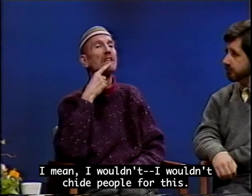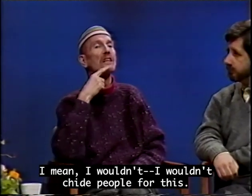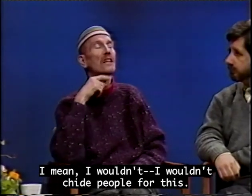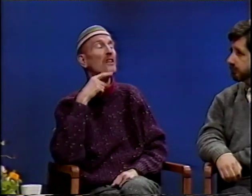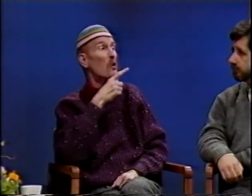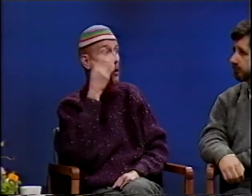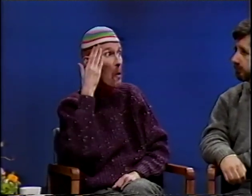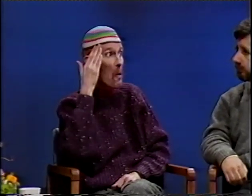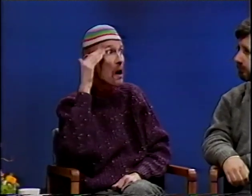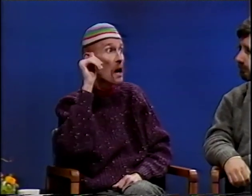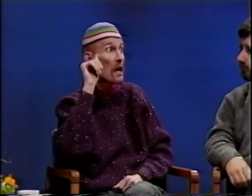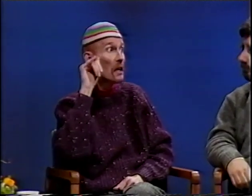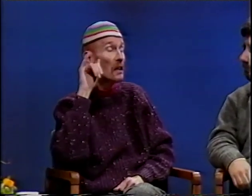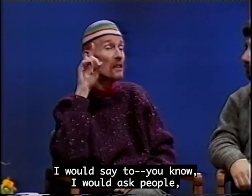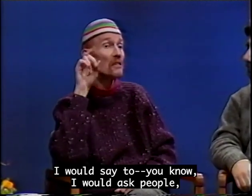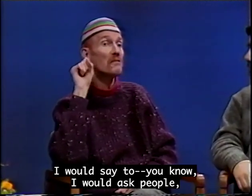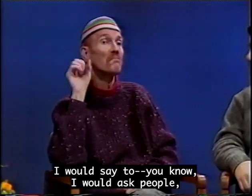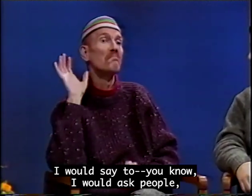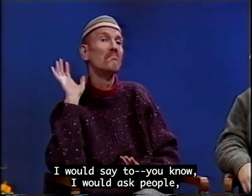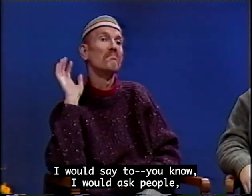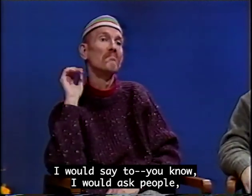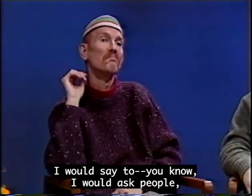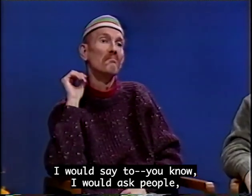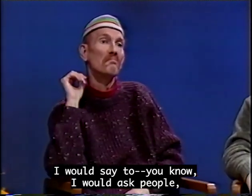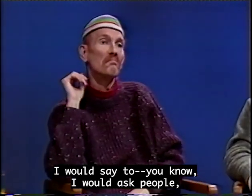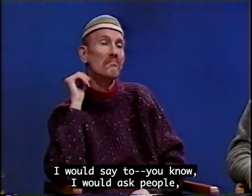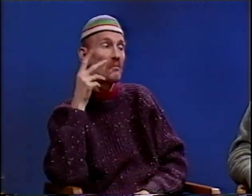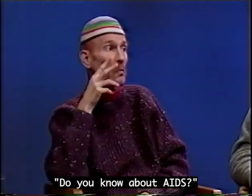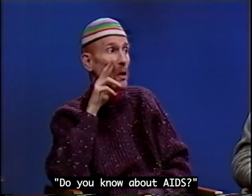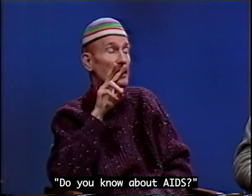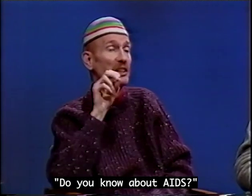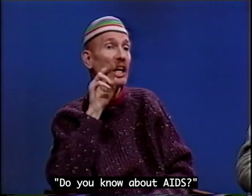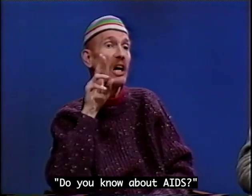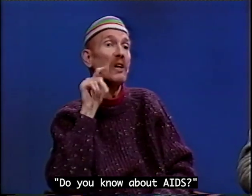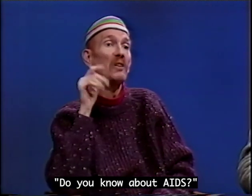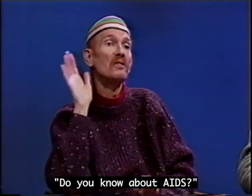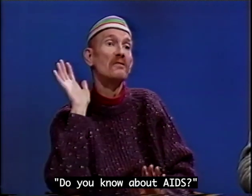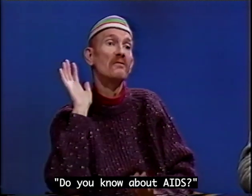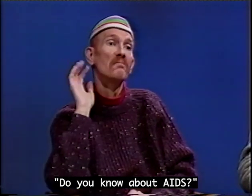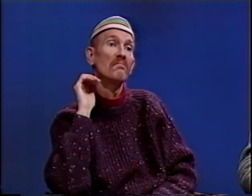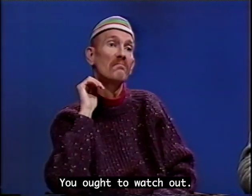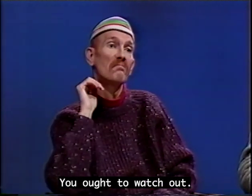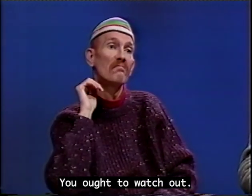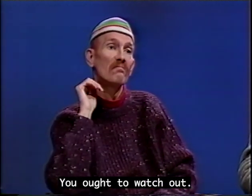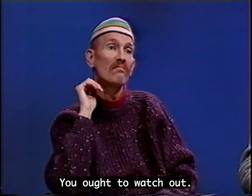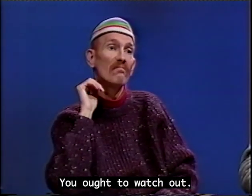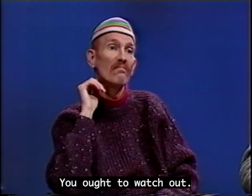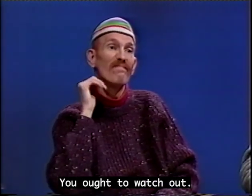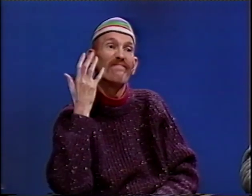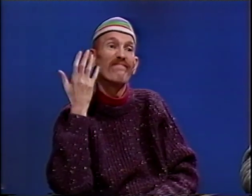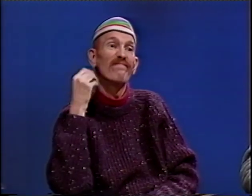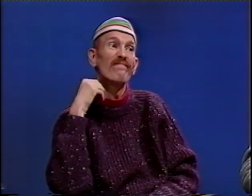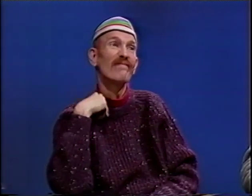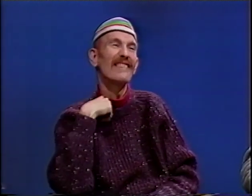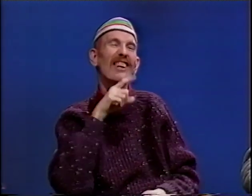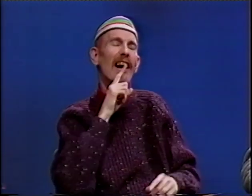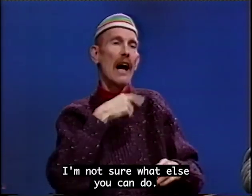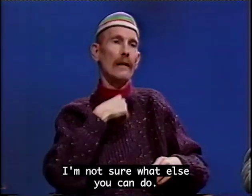this. I would say to you, you know, I would ask people, do you know about AIDS? You ought to watch out. I'm not